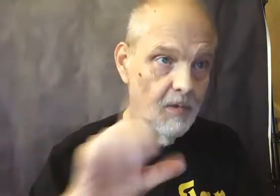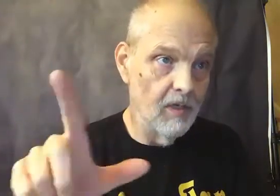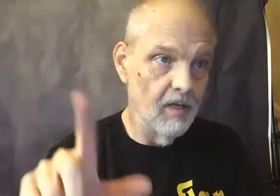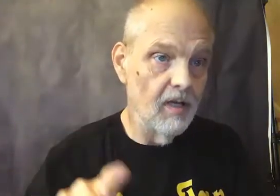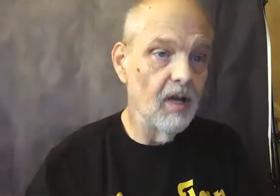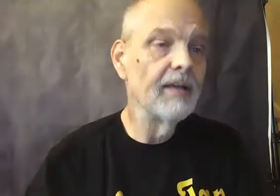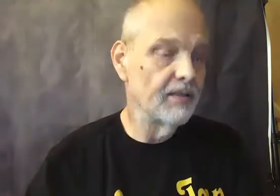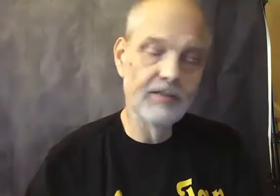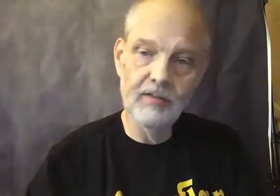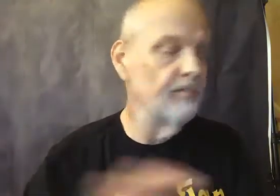And